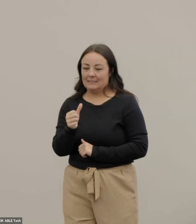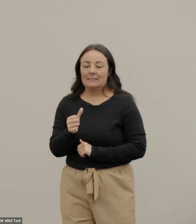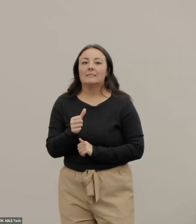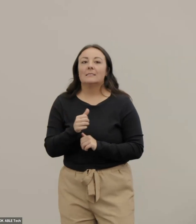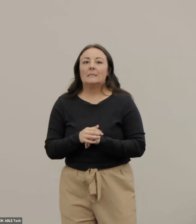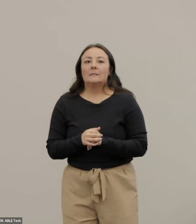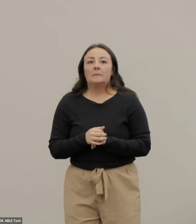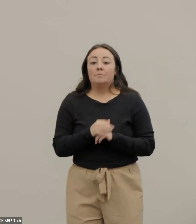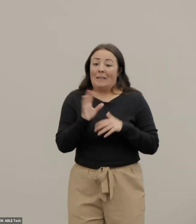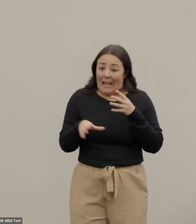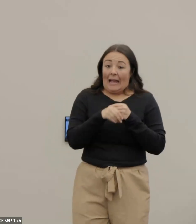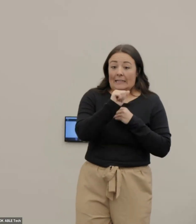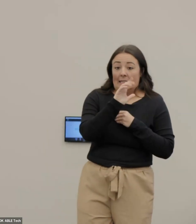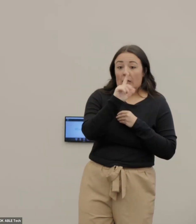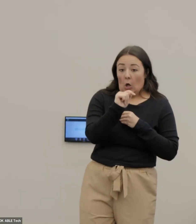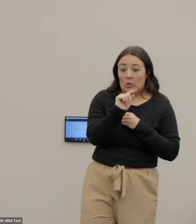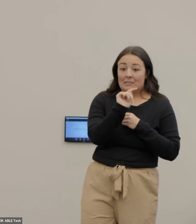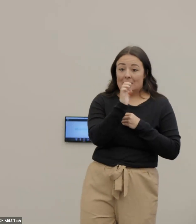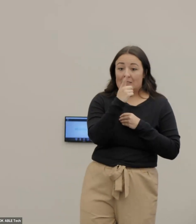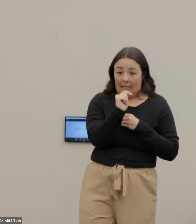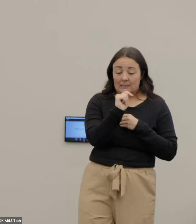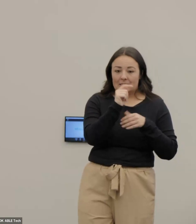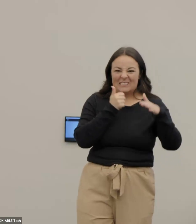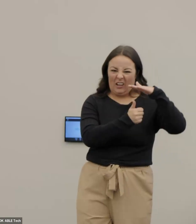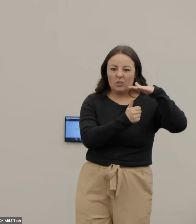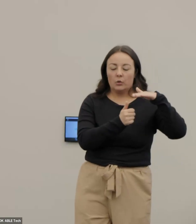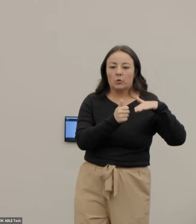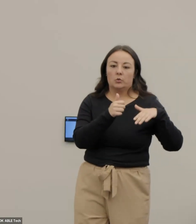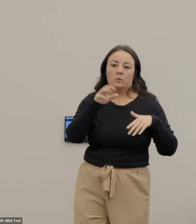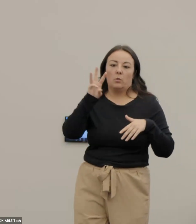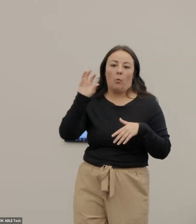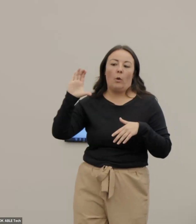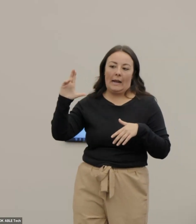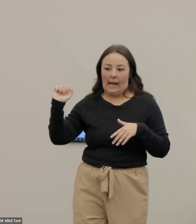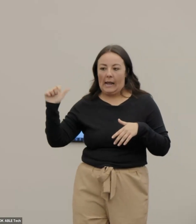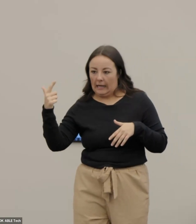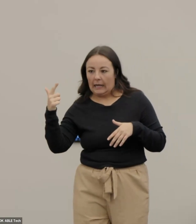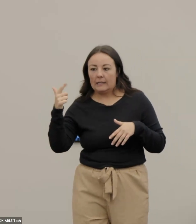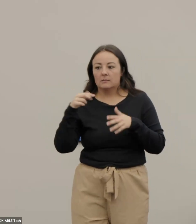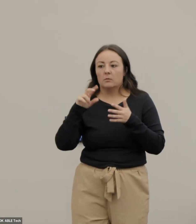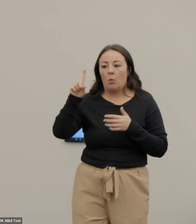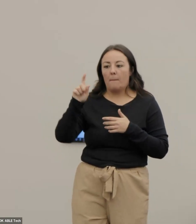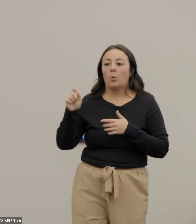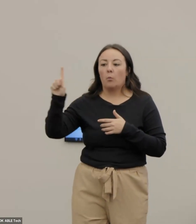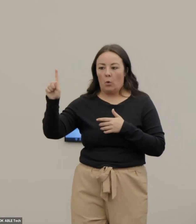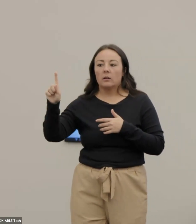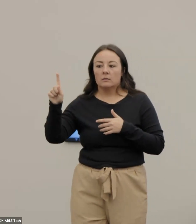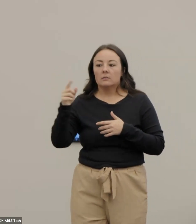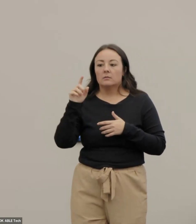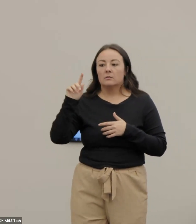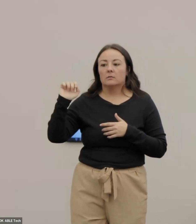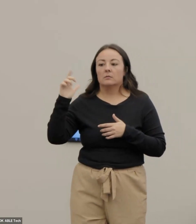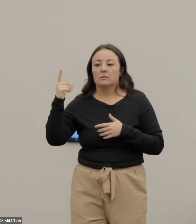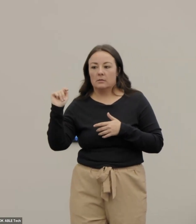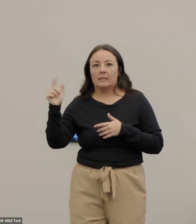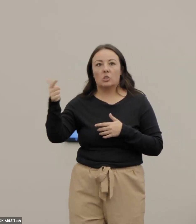And adding alt text falls under WCAG 1.1 text alternatives. And it basically simply says, you know,